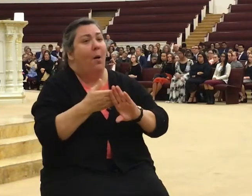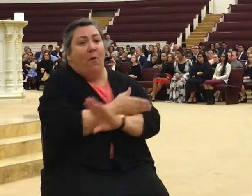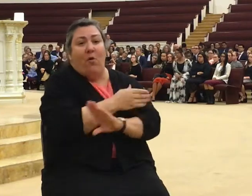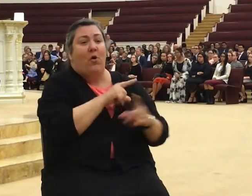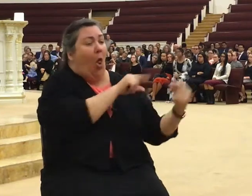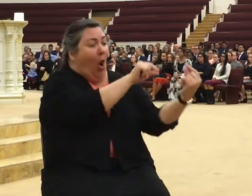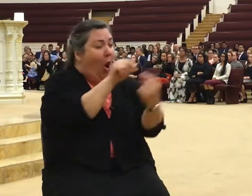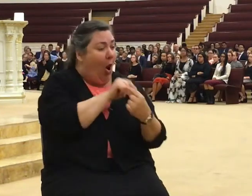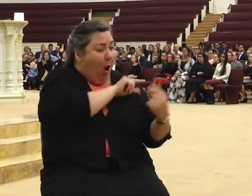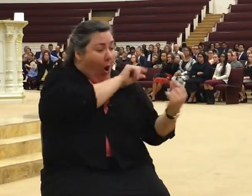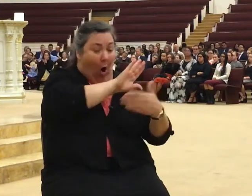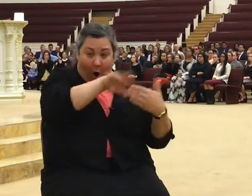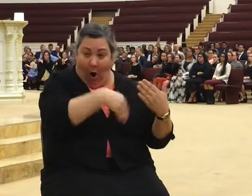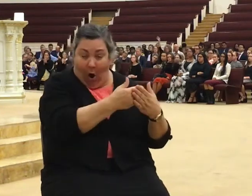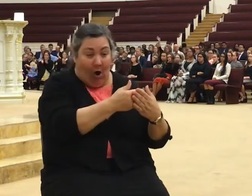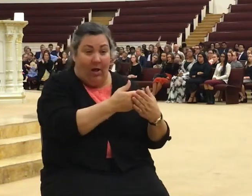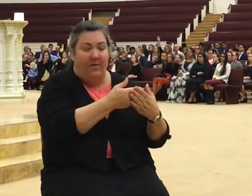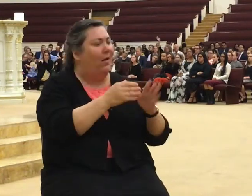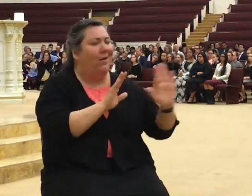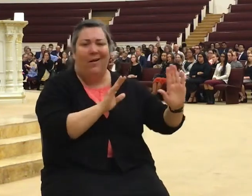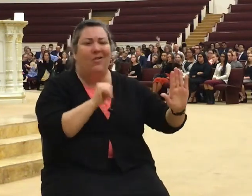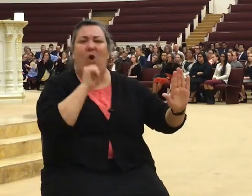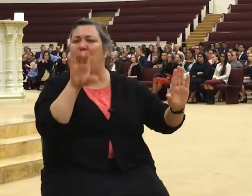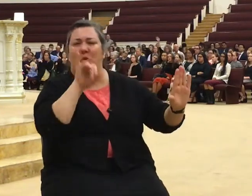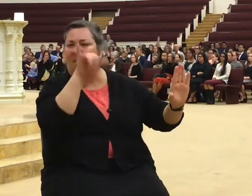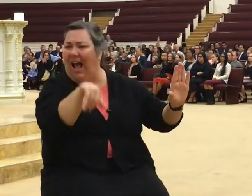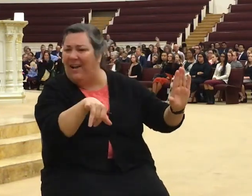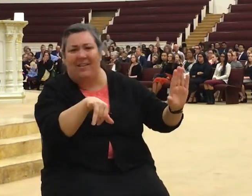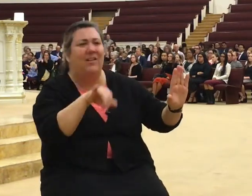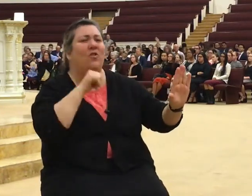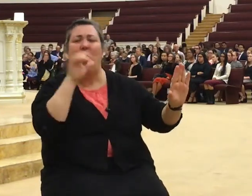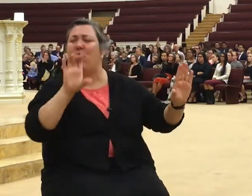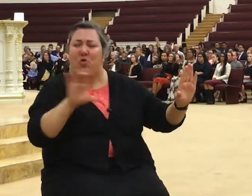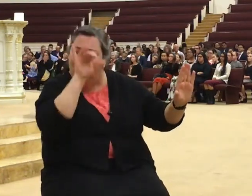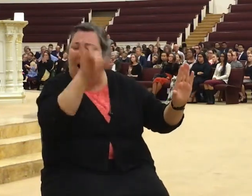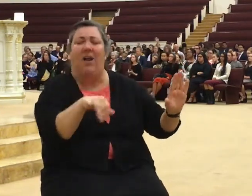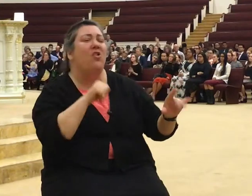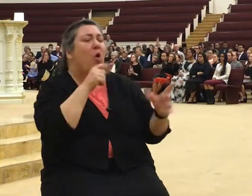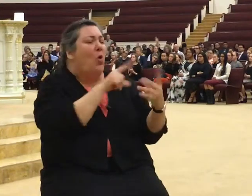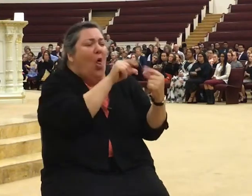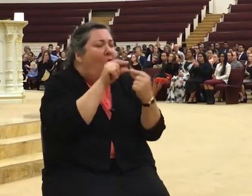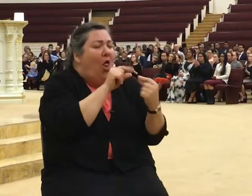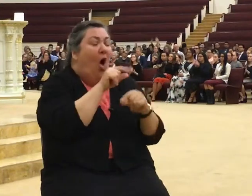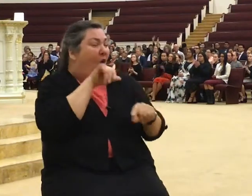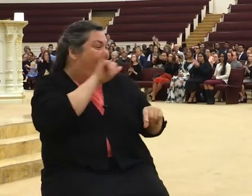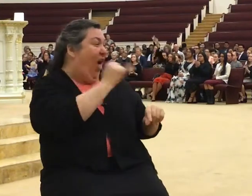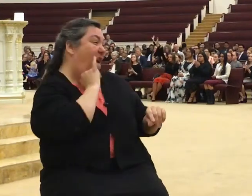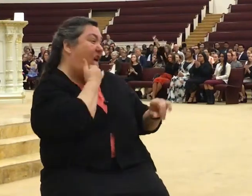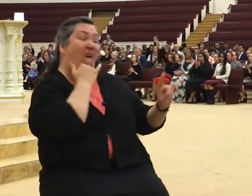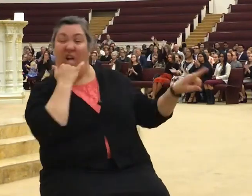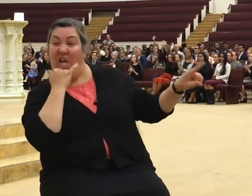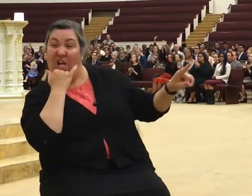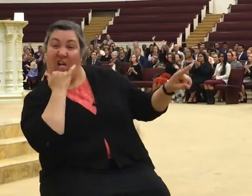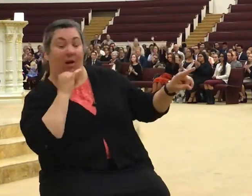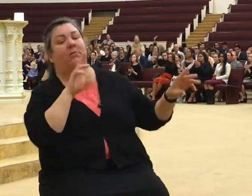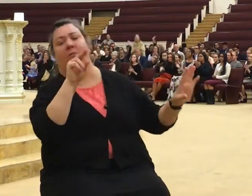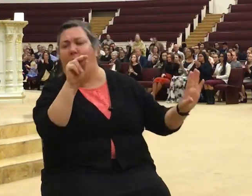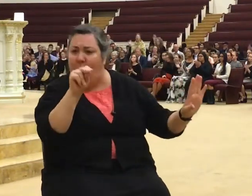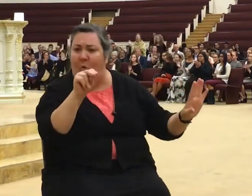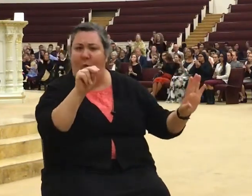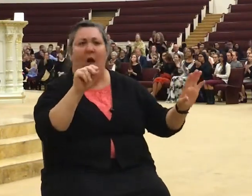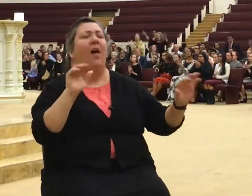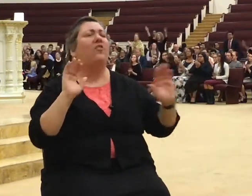that, spread all that, come on, don't say that anymore. Don't spread that gossip. Don't that ain't nobody's business. Come on, let's live